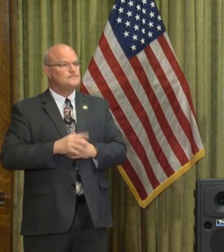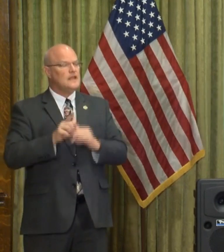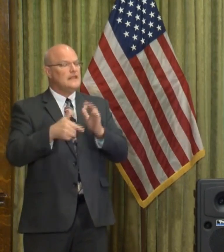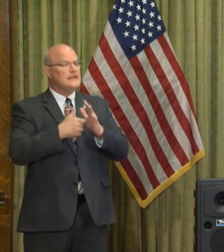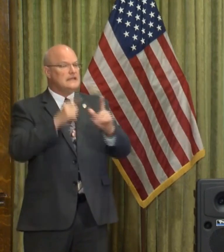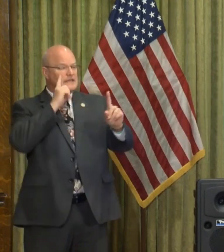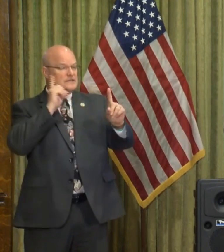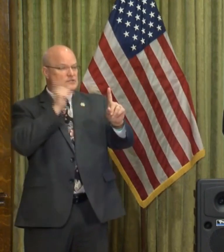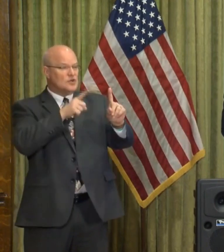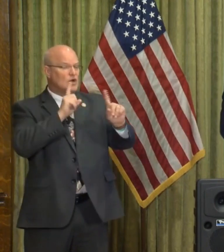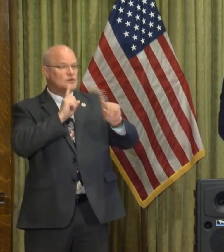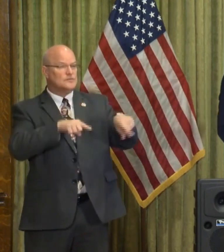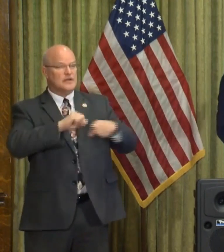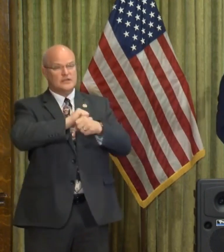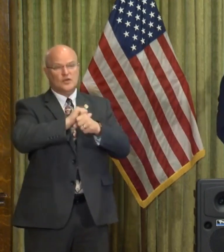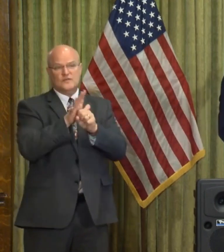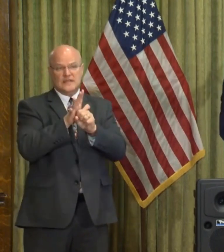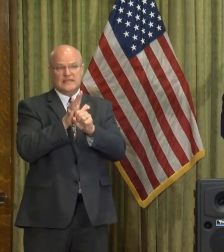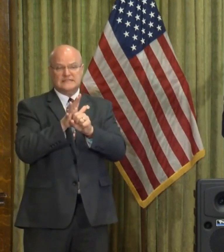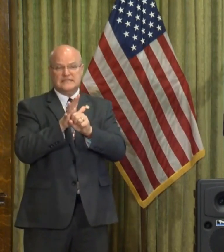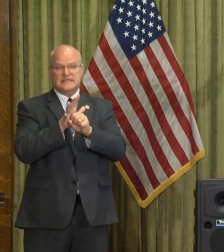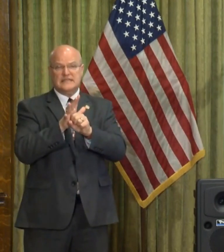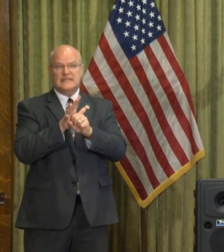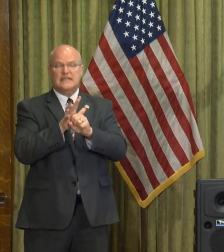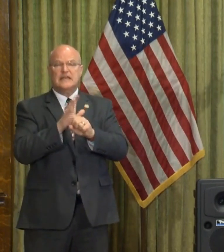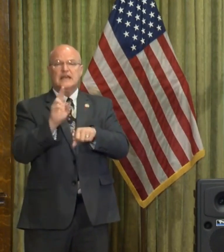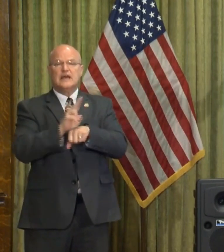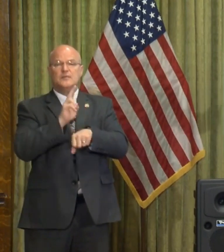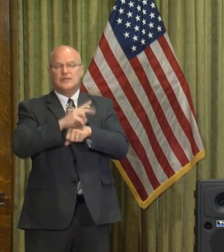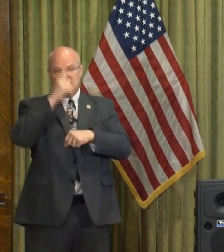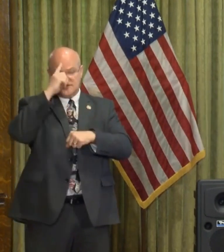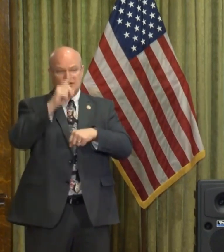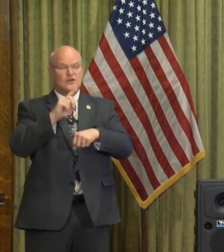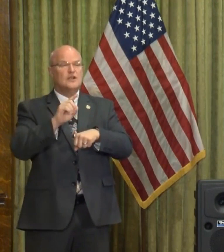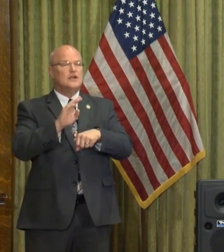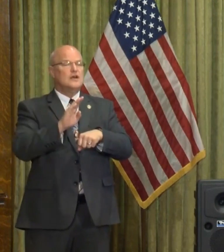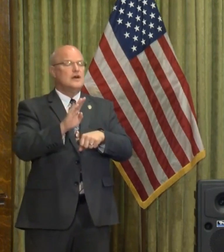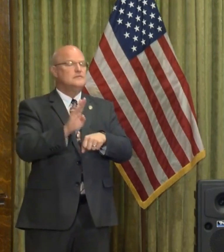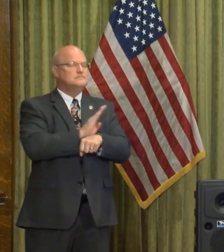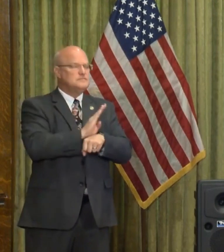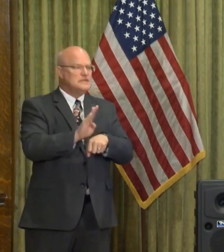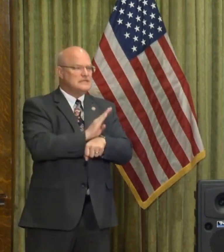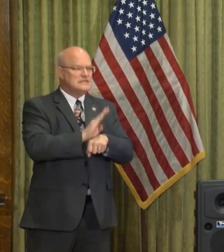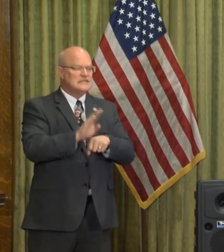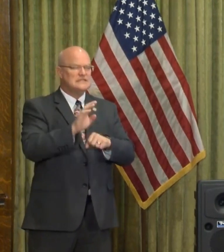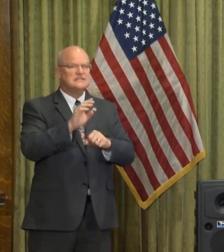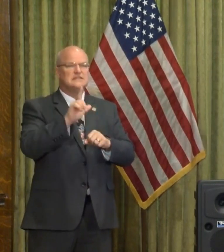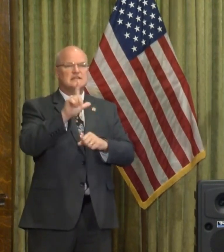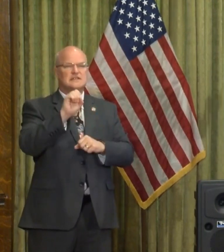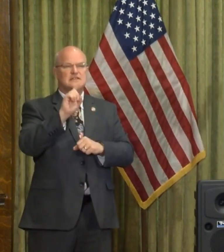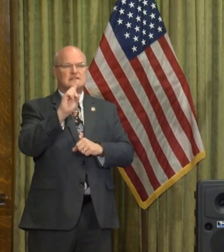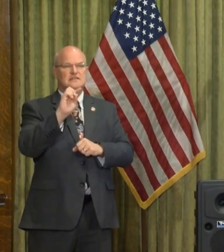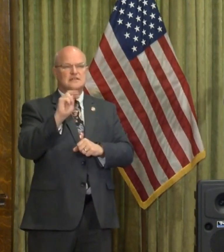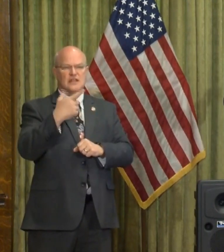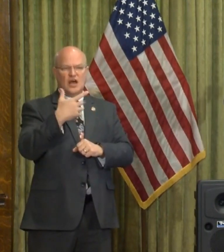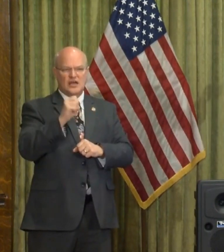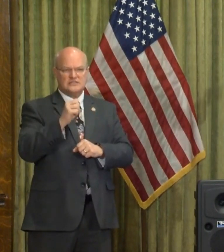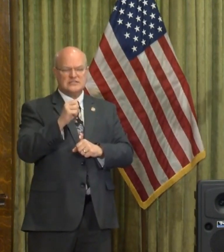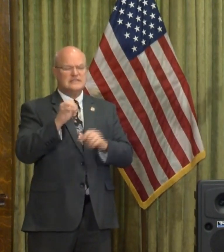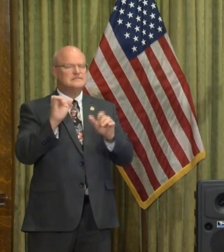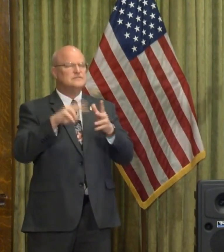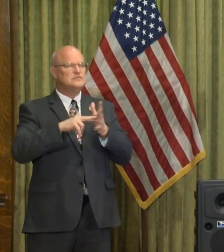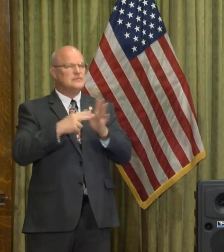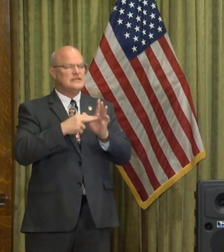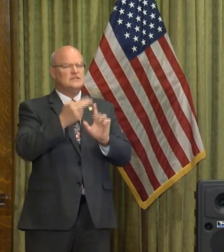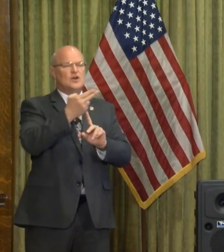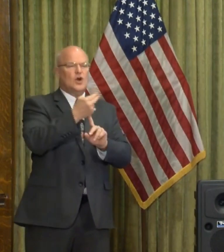And this is again the targeted response to COVID-19, and it applies to commercial lodgings and short-term rentals,